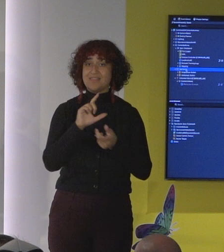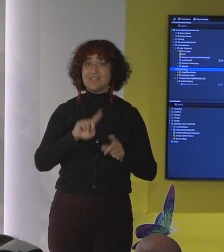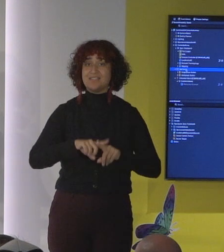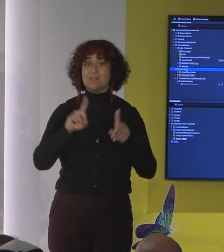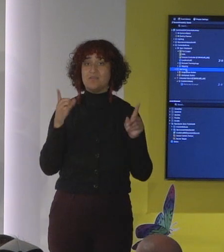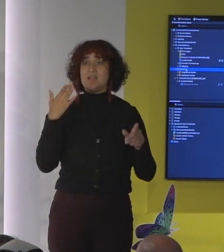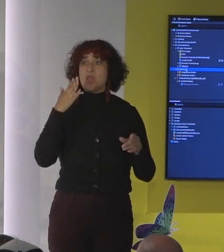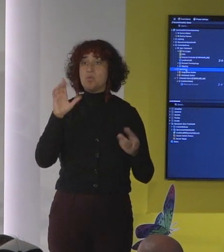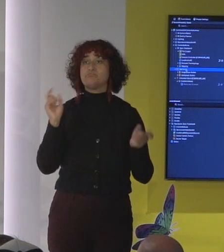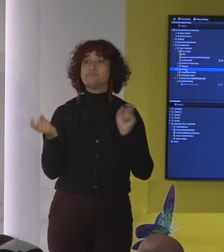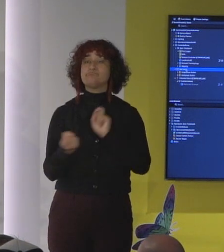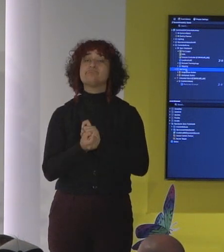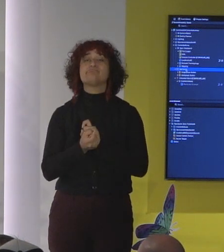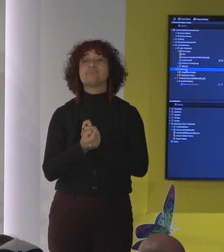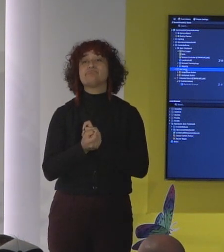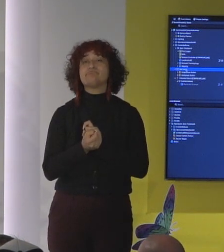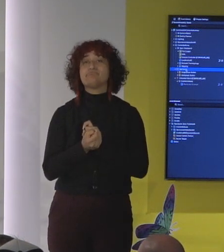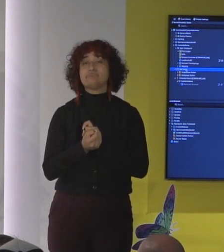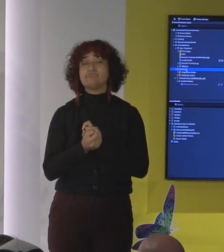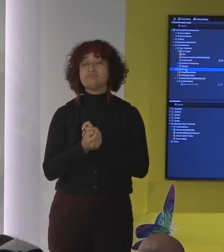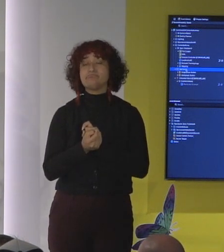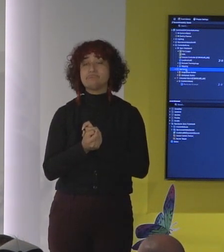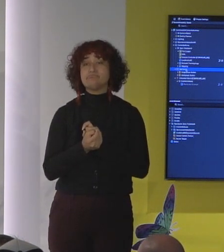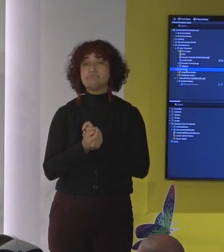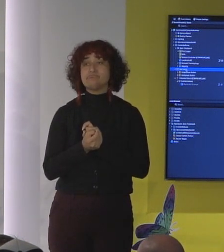will mock a connected lenses